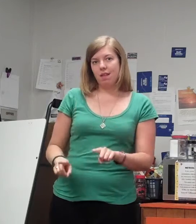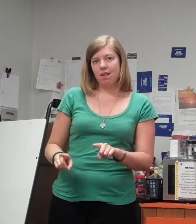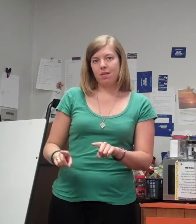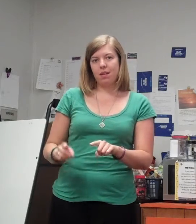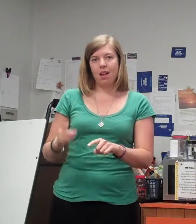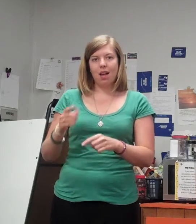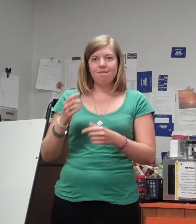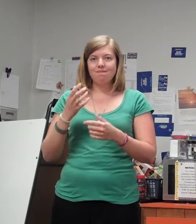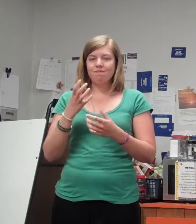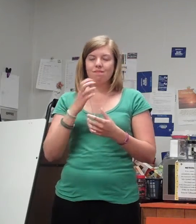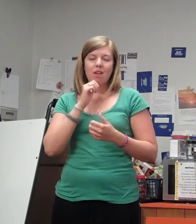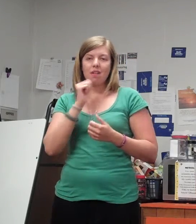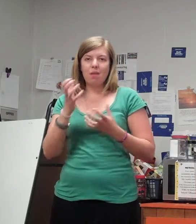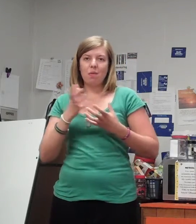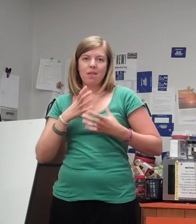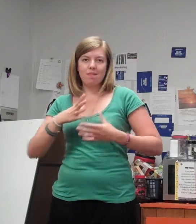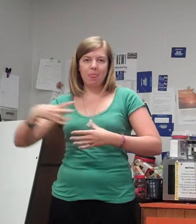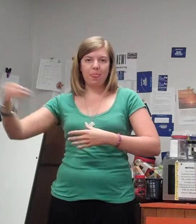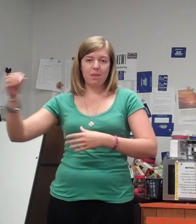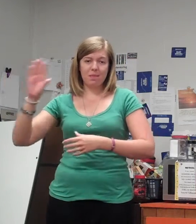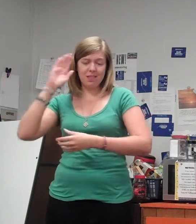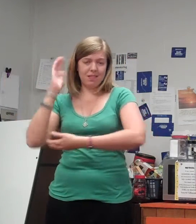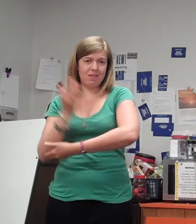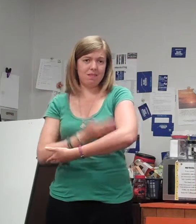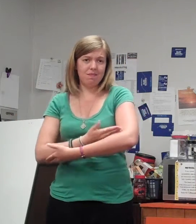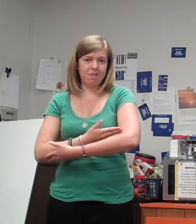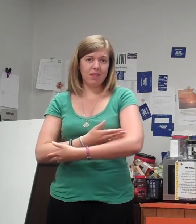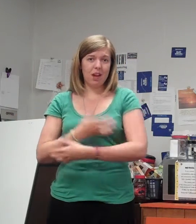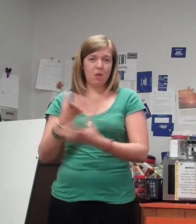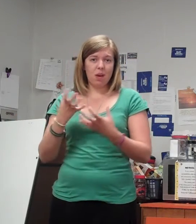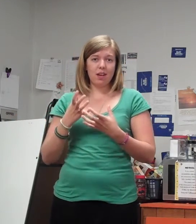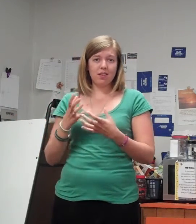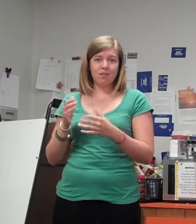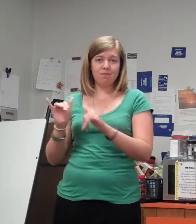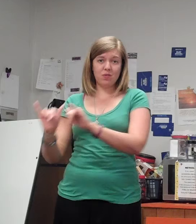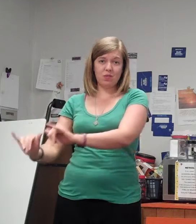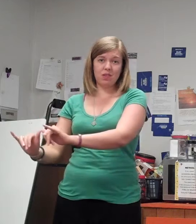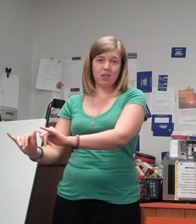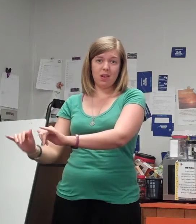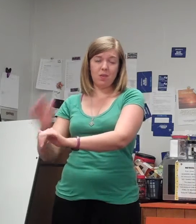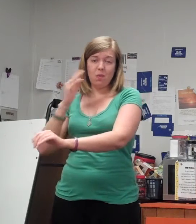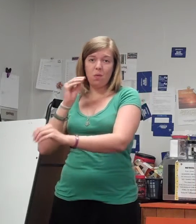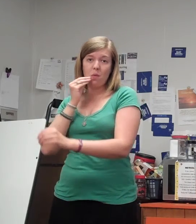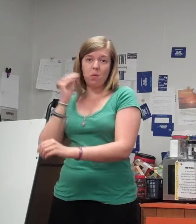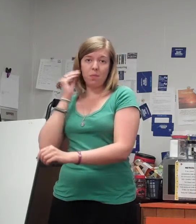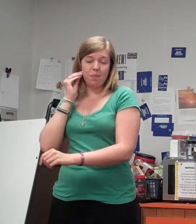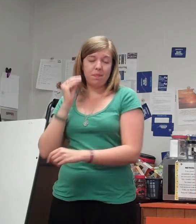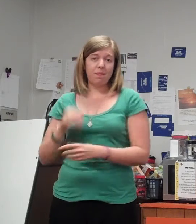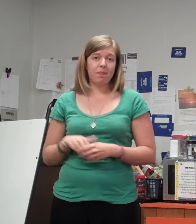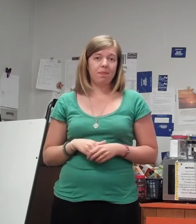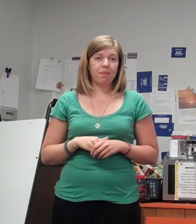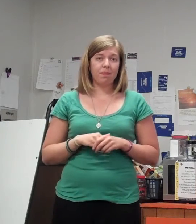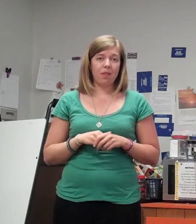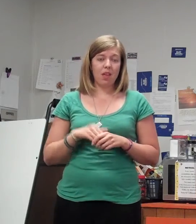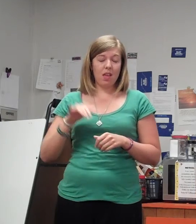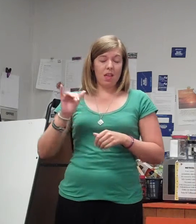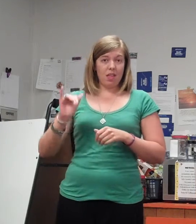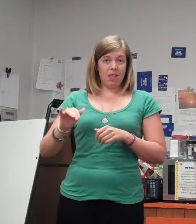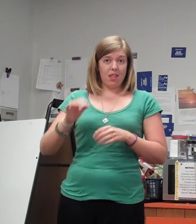him and just wanted to stay home with him. But again, that decision led me to, wait a minute, I've never stayed home